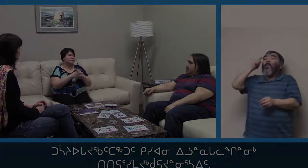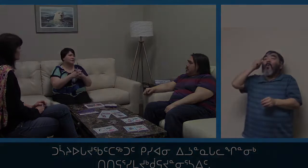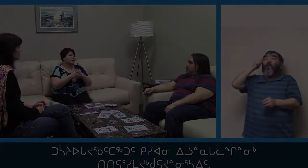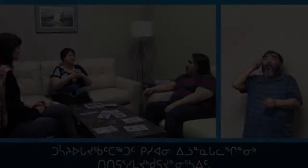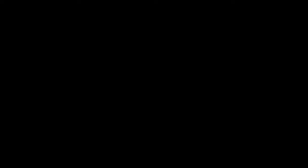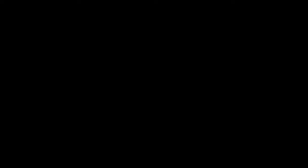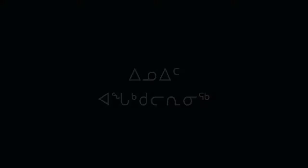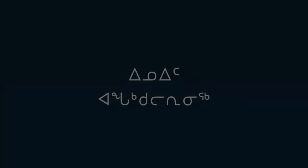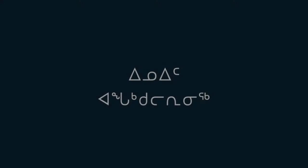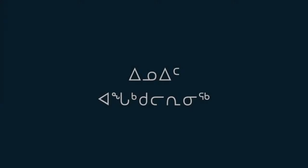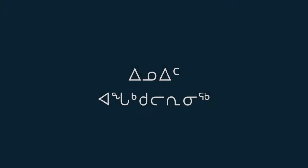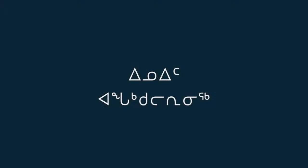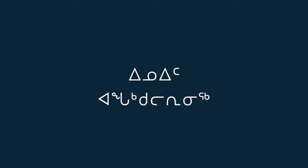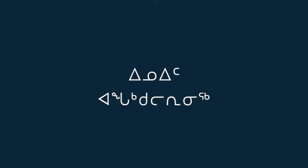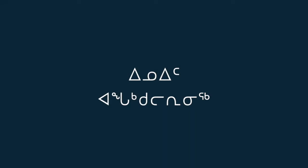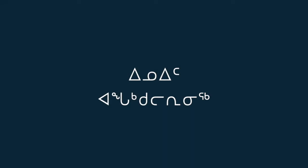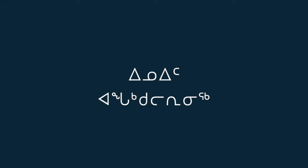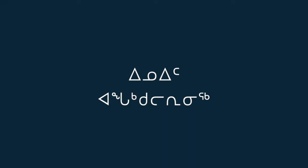by notes.